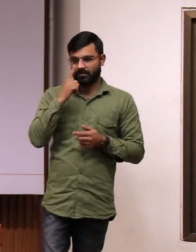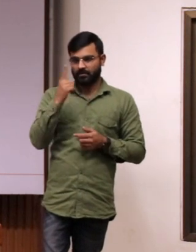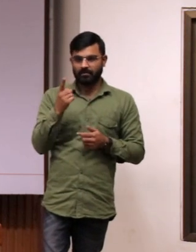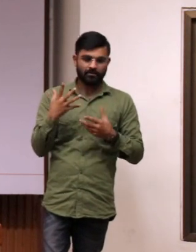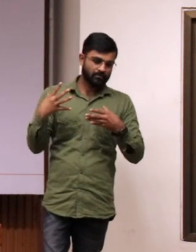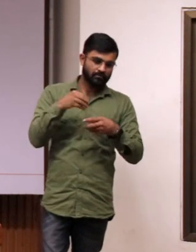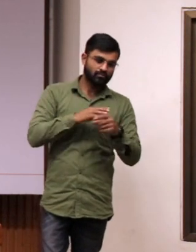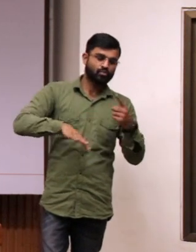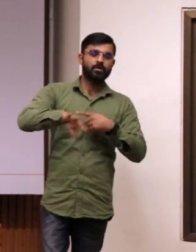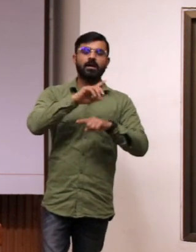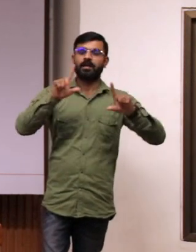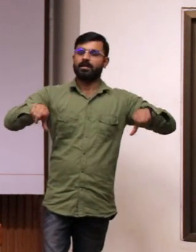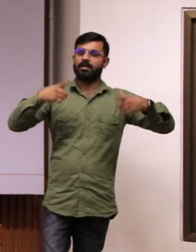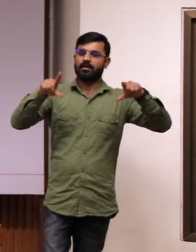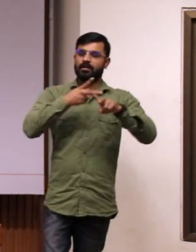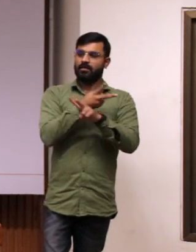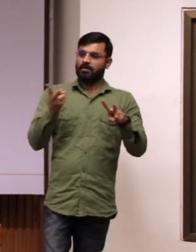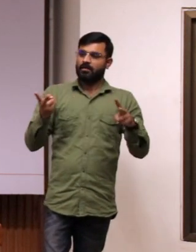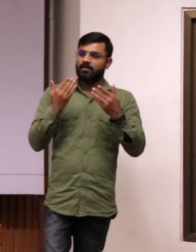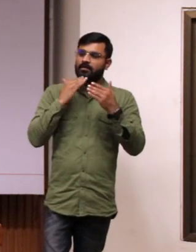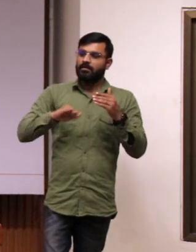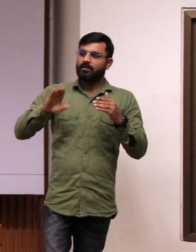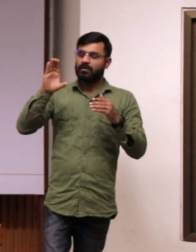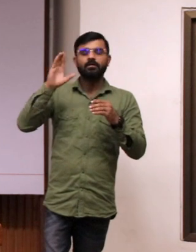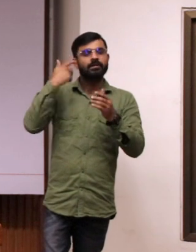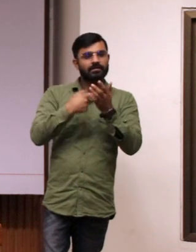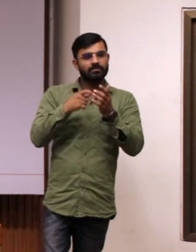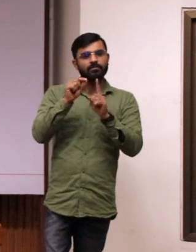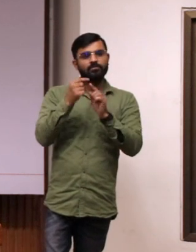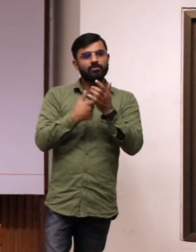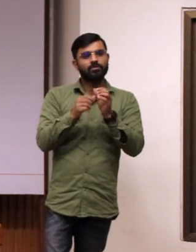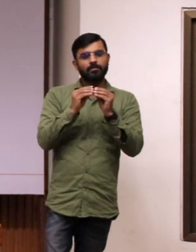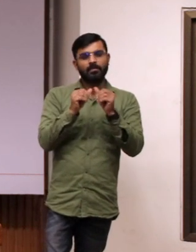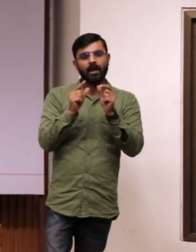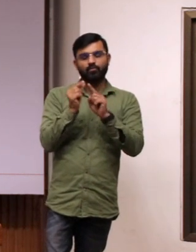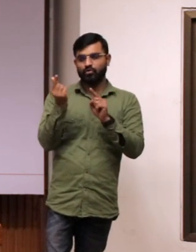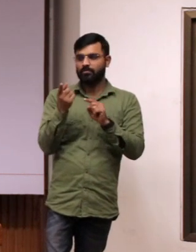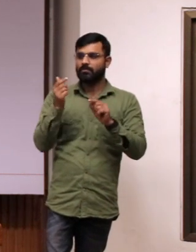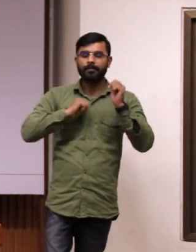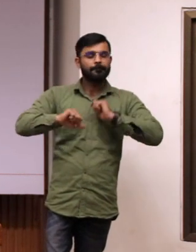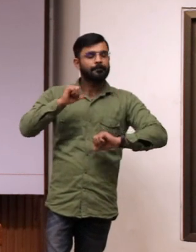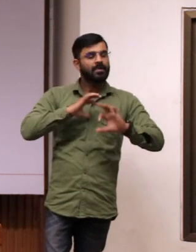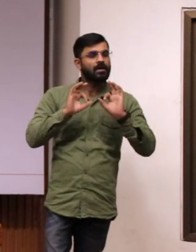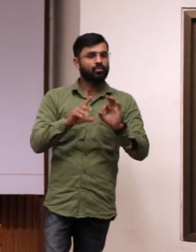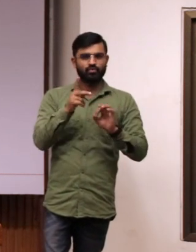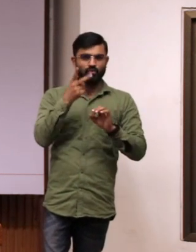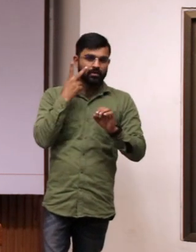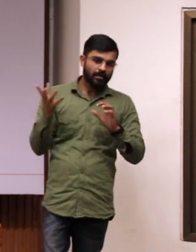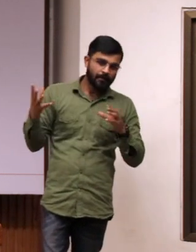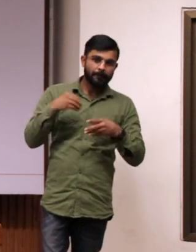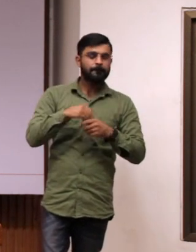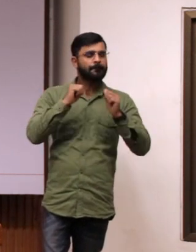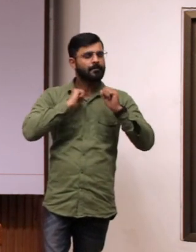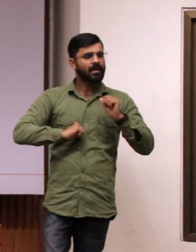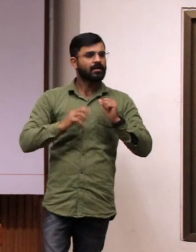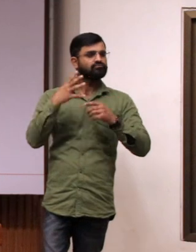very involved in wildlife, and probably a student of Professor Babu, one of the students of Professor Babu. And the passion, you need to bring passion,